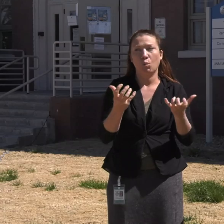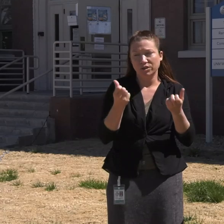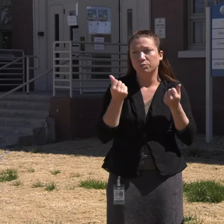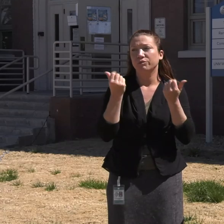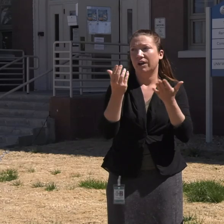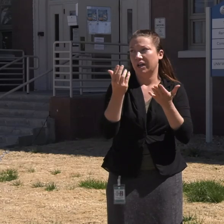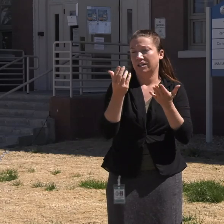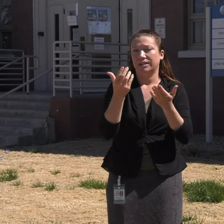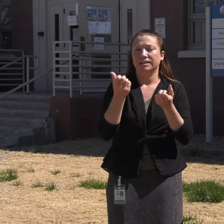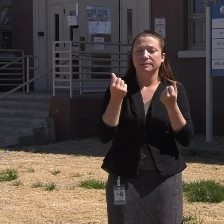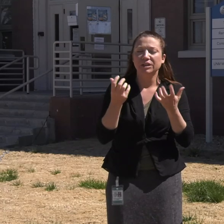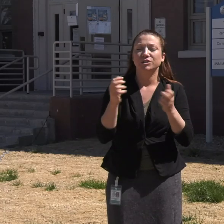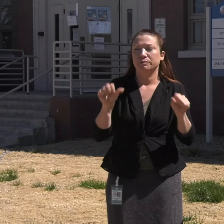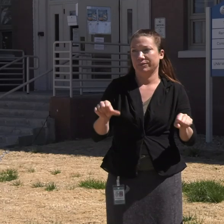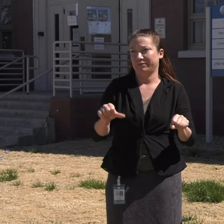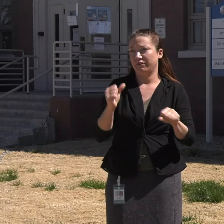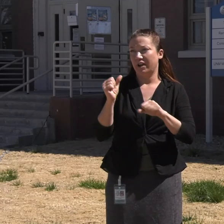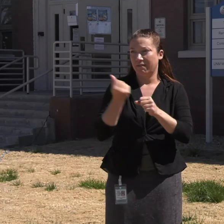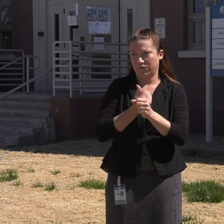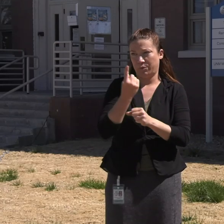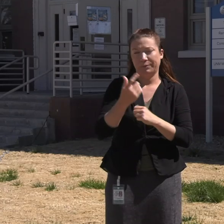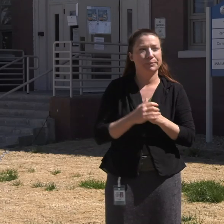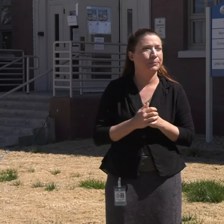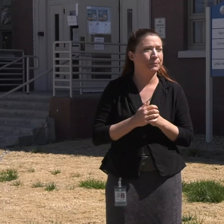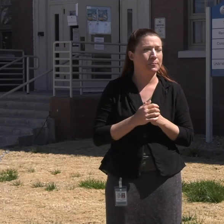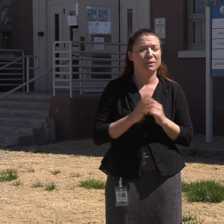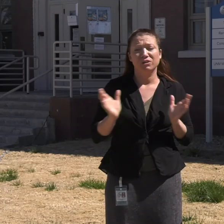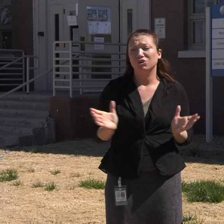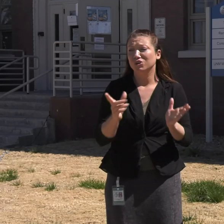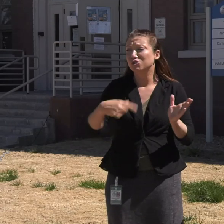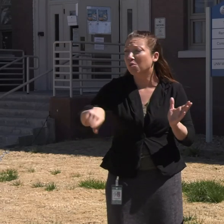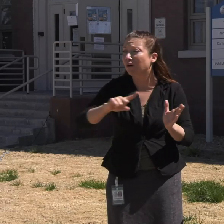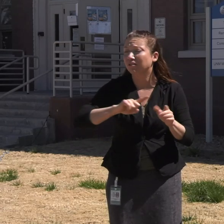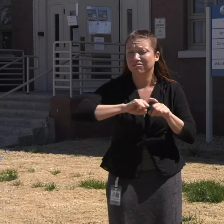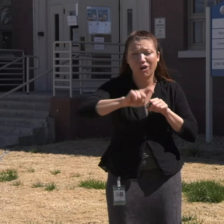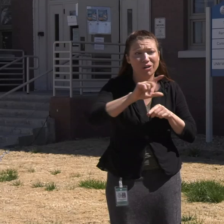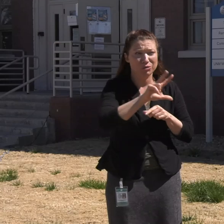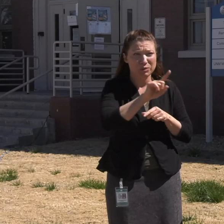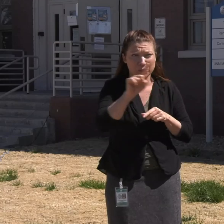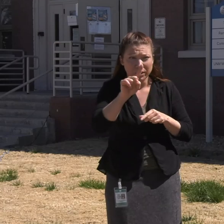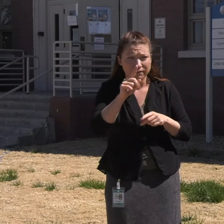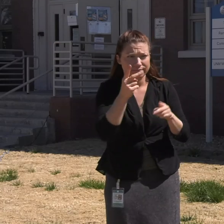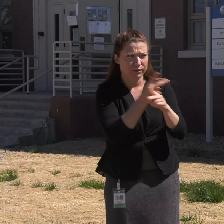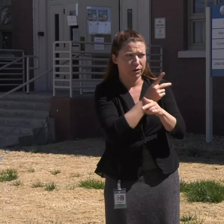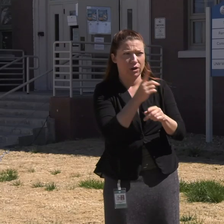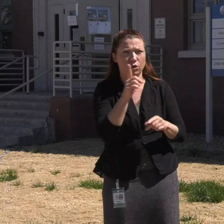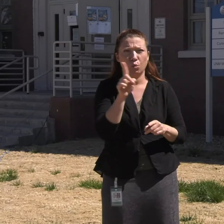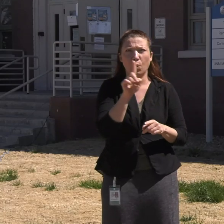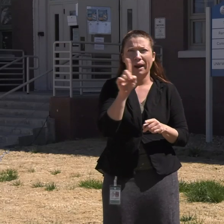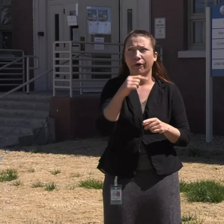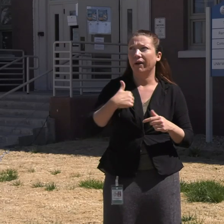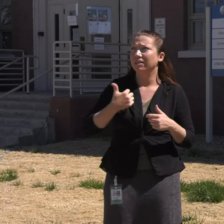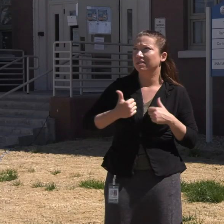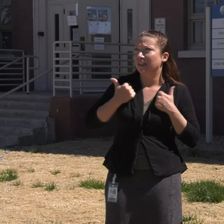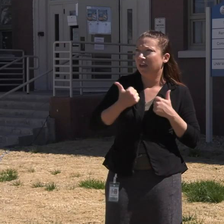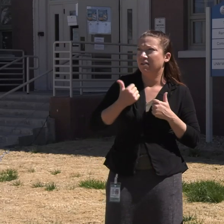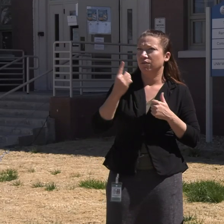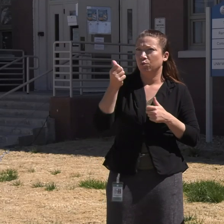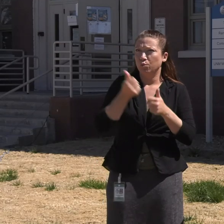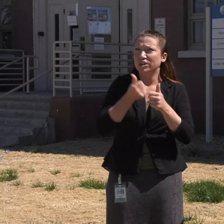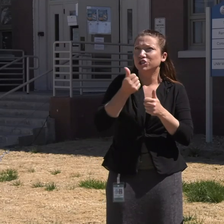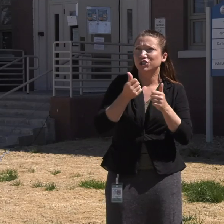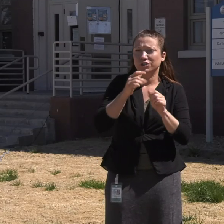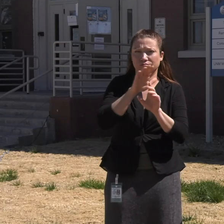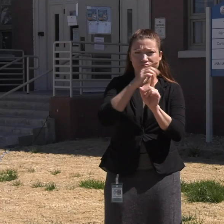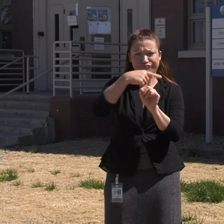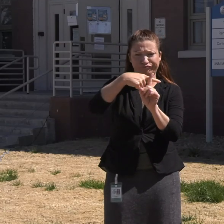everyone. So again, I do encourage the community, call 311, identify the quadrant of the area of the city you live in, and they can best guide you to the Health and